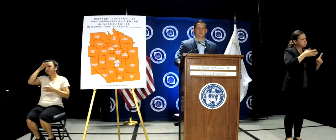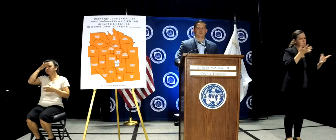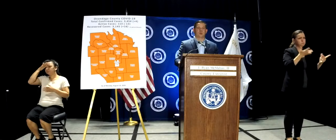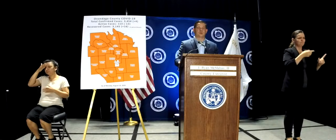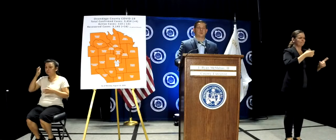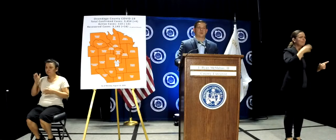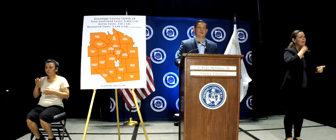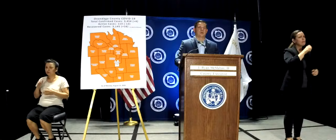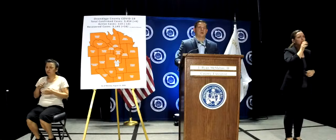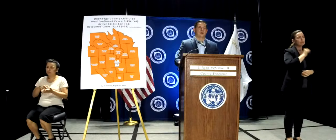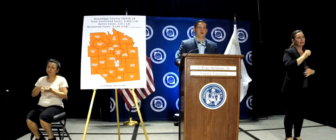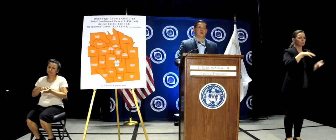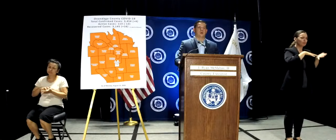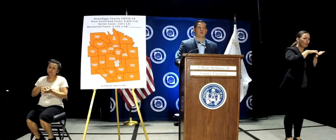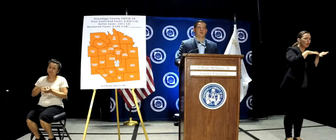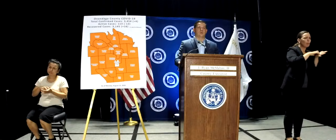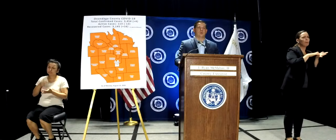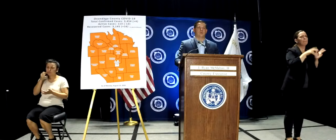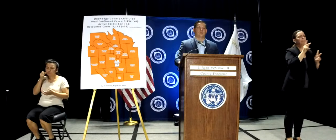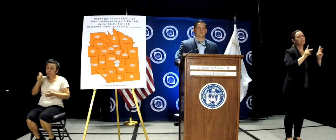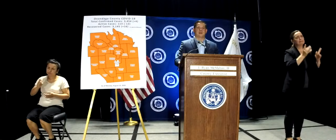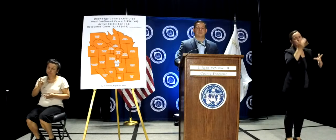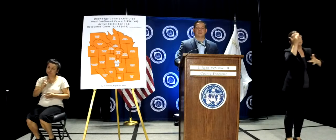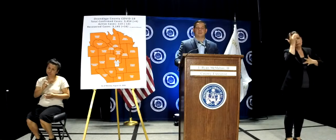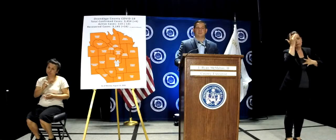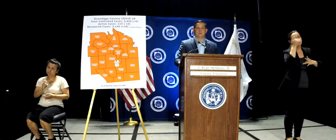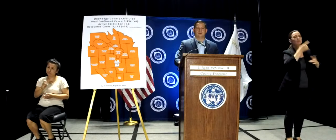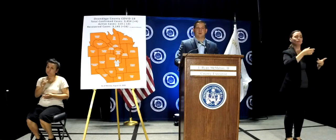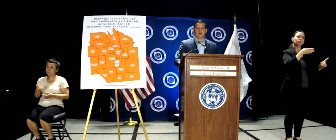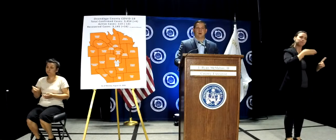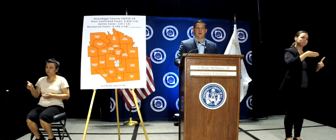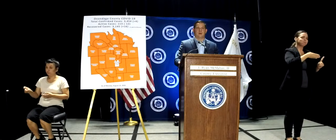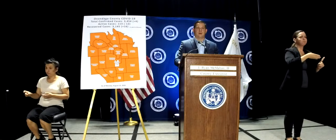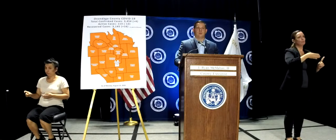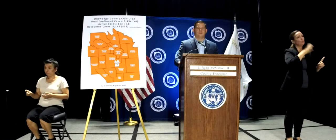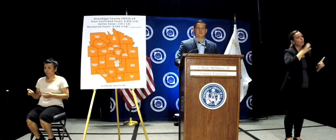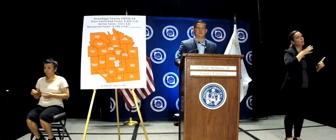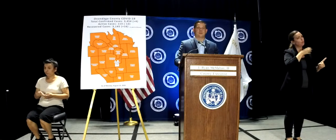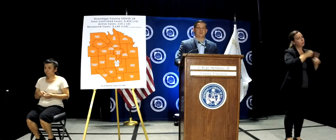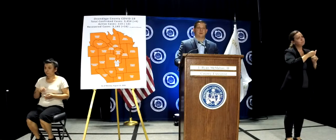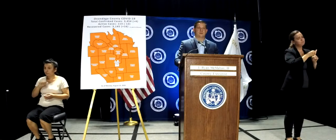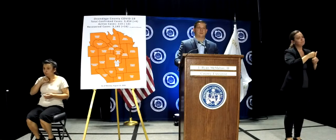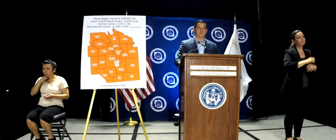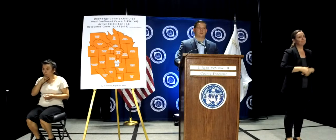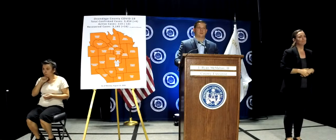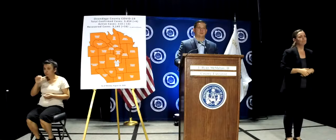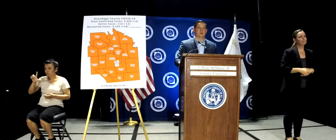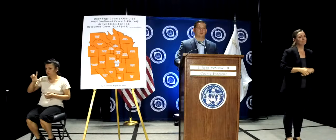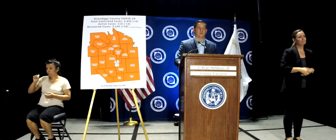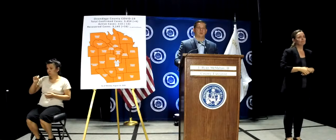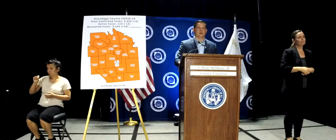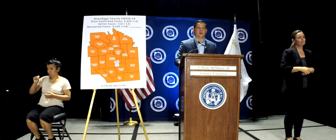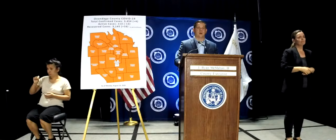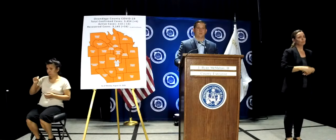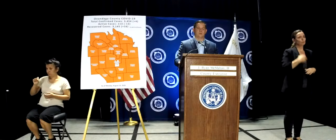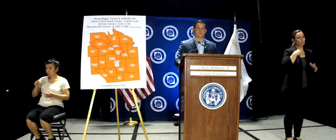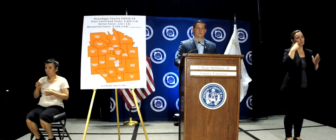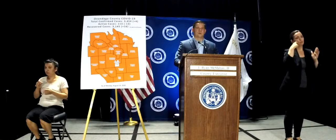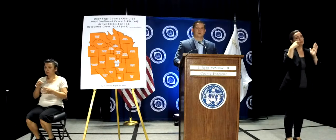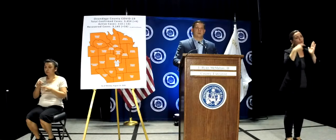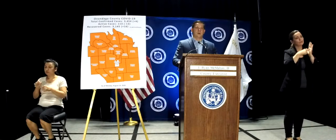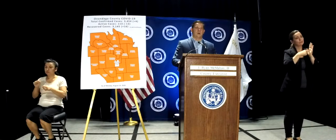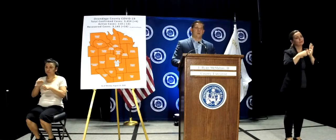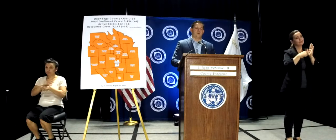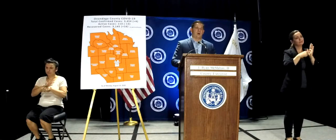on individuals over 70. We've seen certainly when we look at our